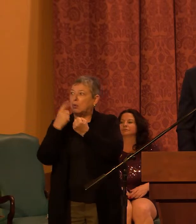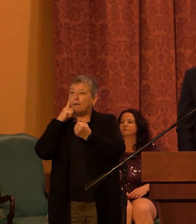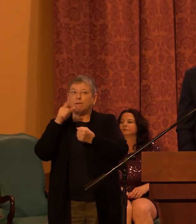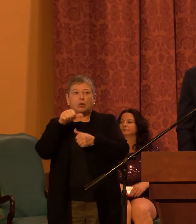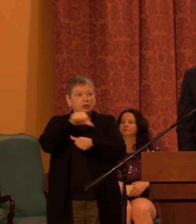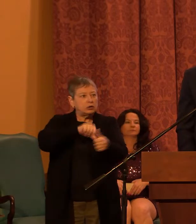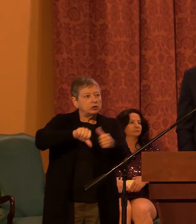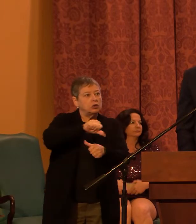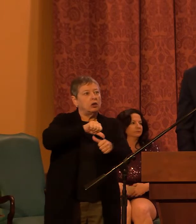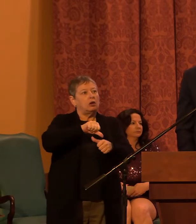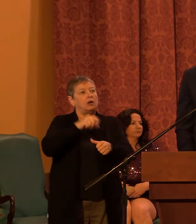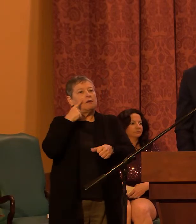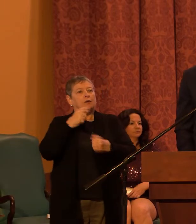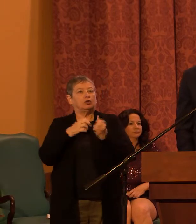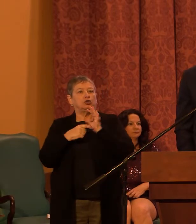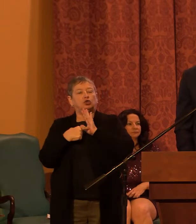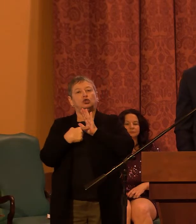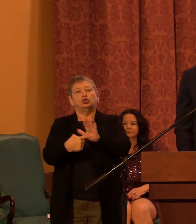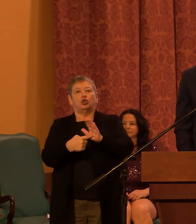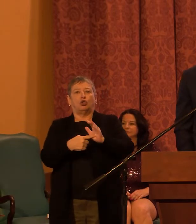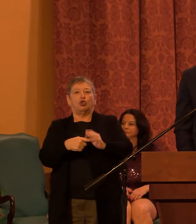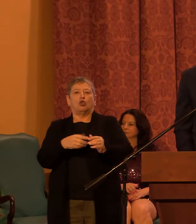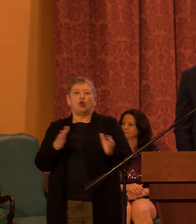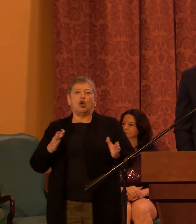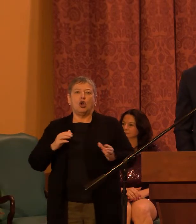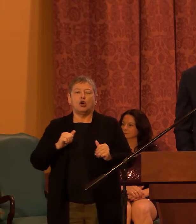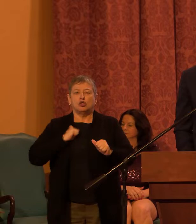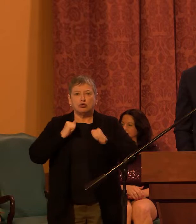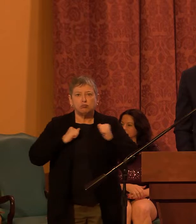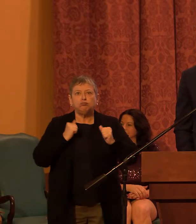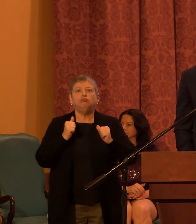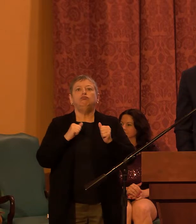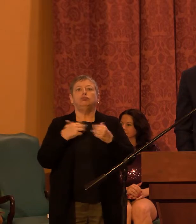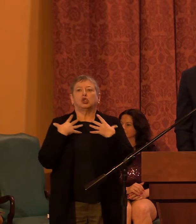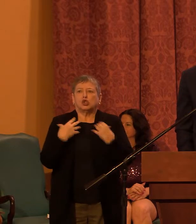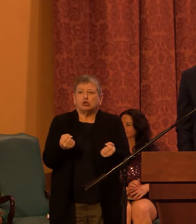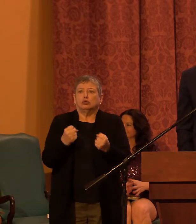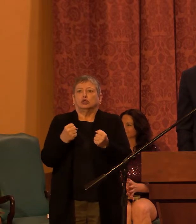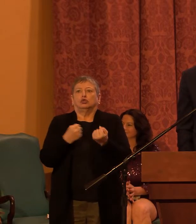courage, strength, and unity for other families in Louisiana.